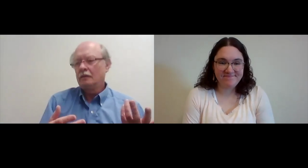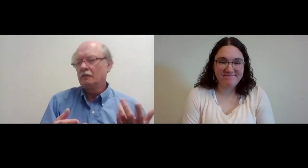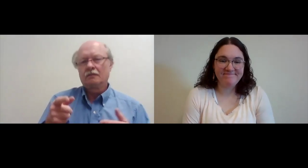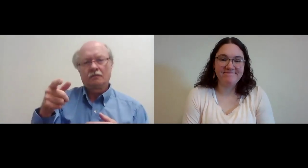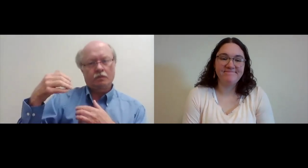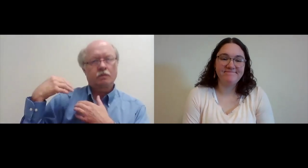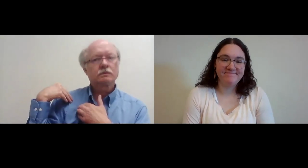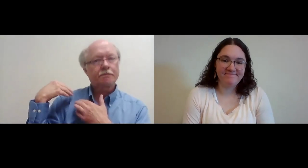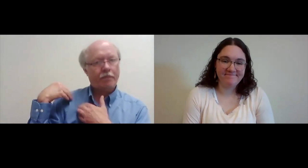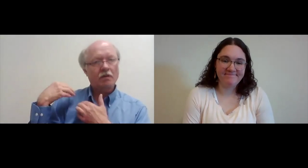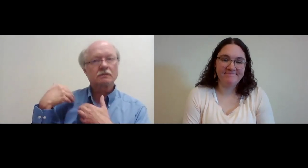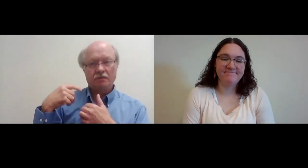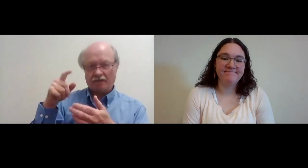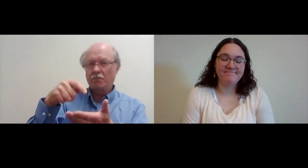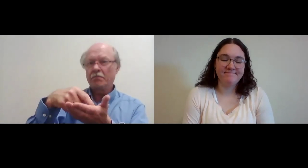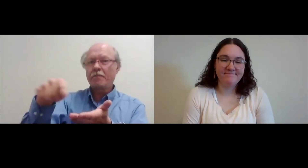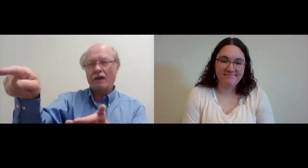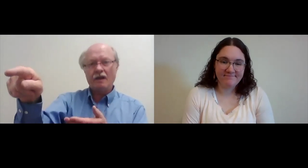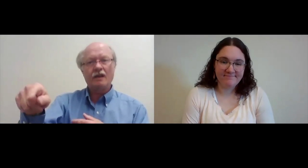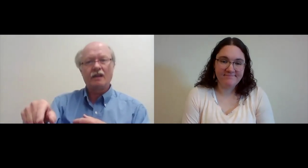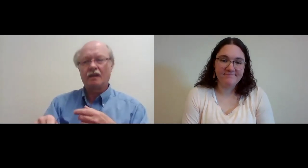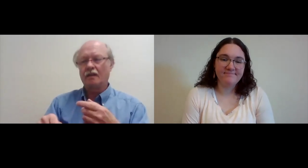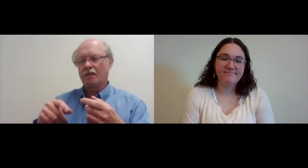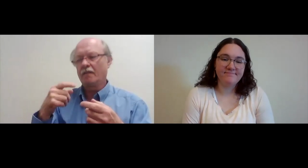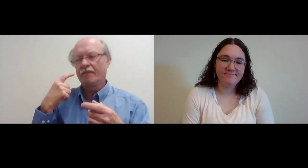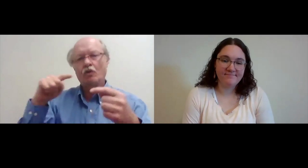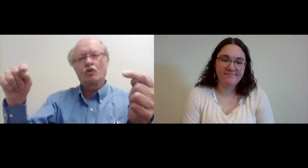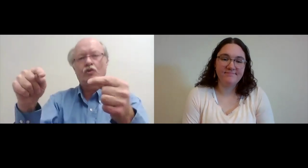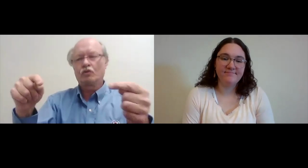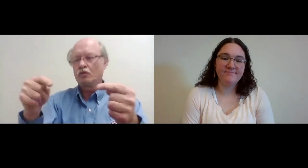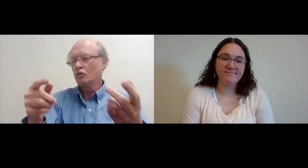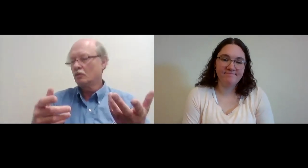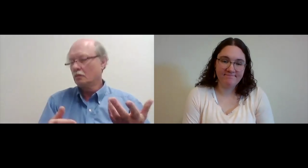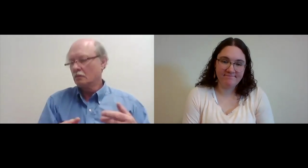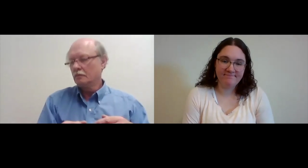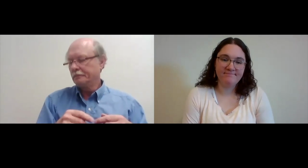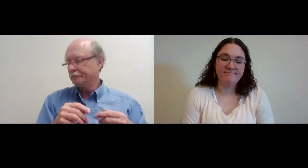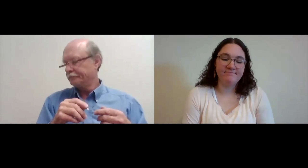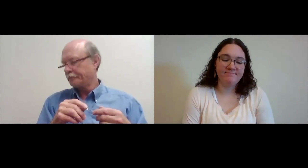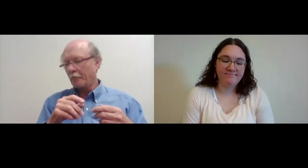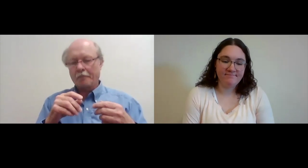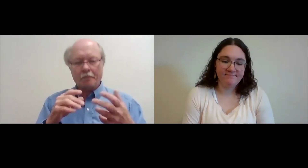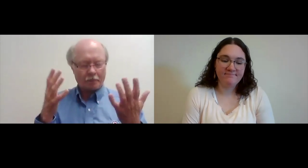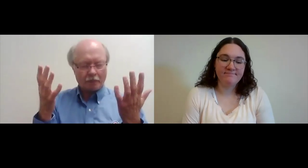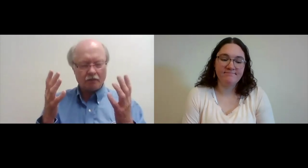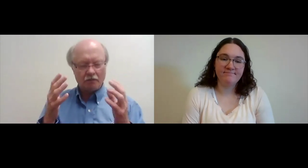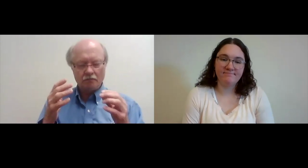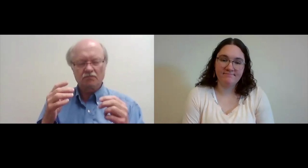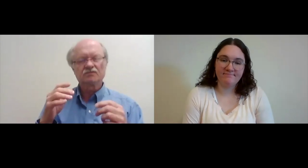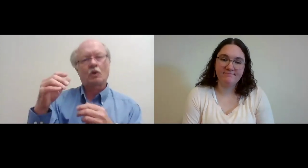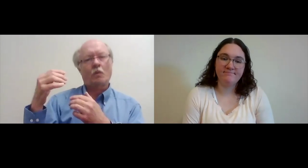You might need to pay for, some medicine or something small like that. You can add that to the insurance bill as well.